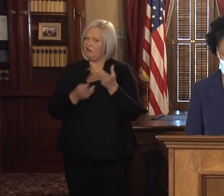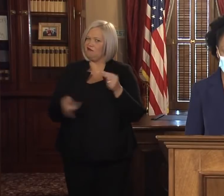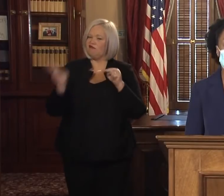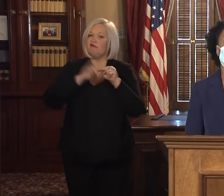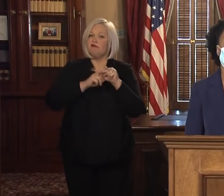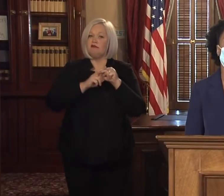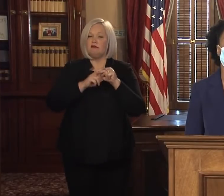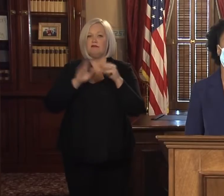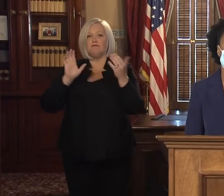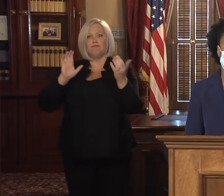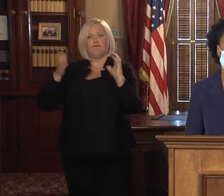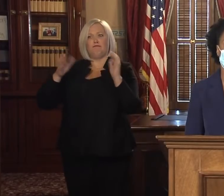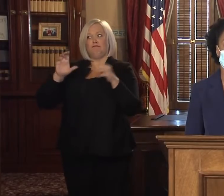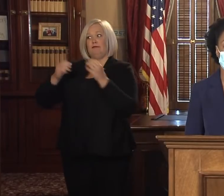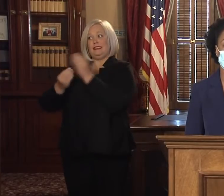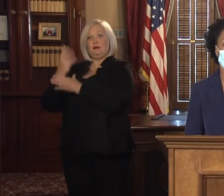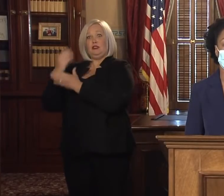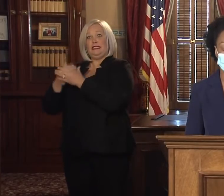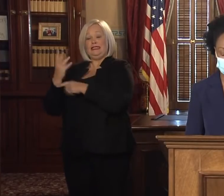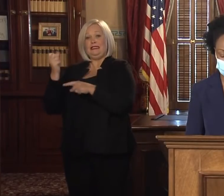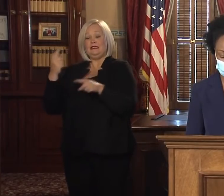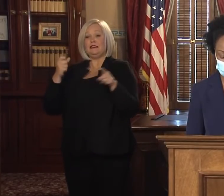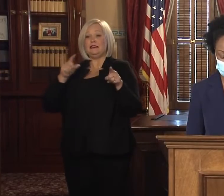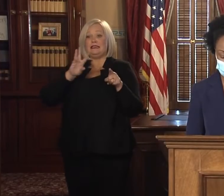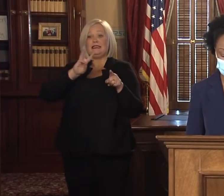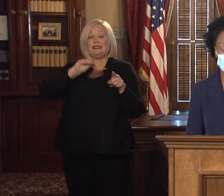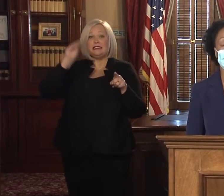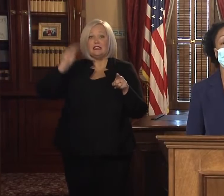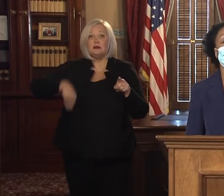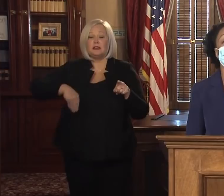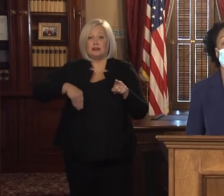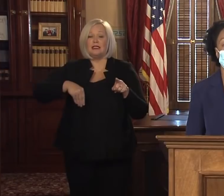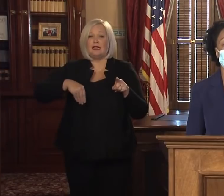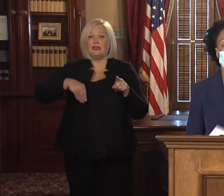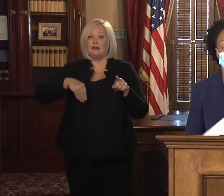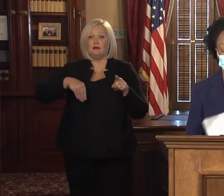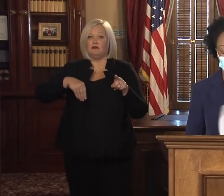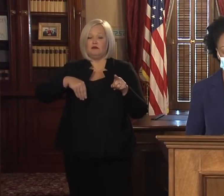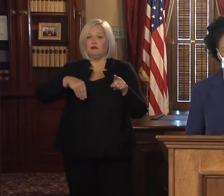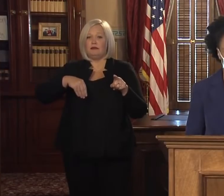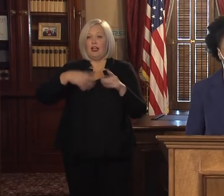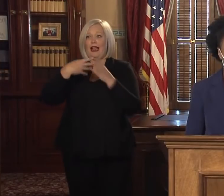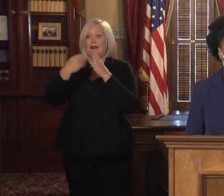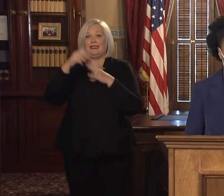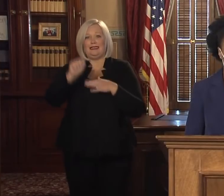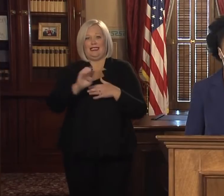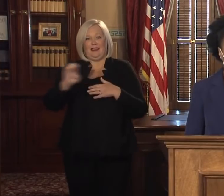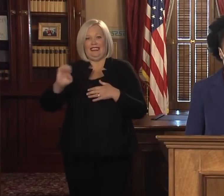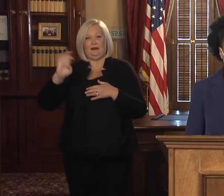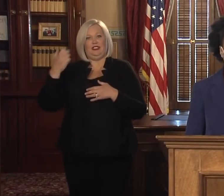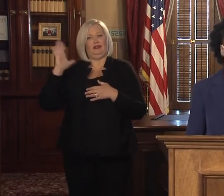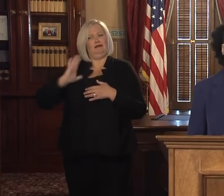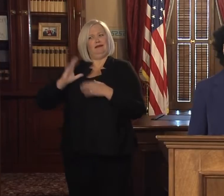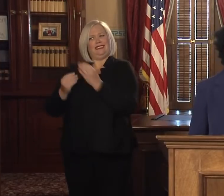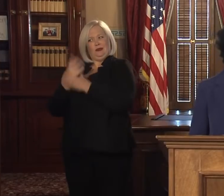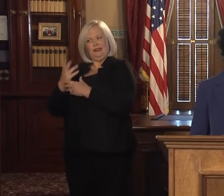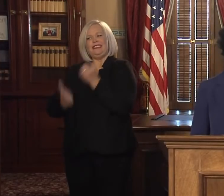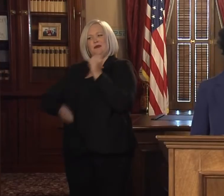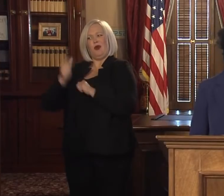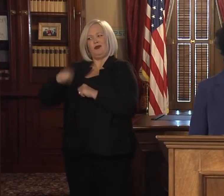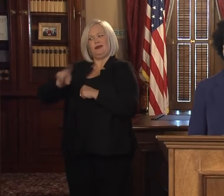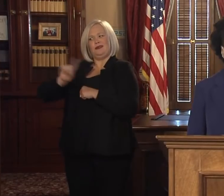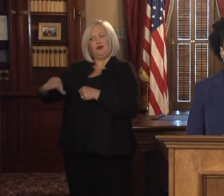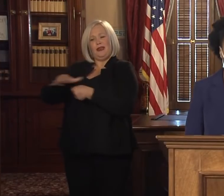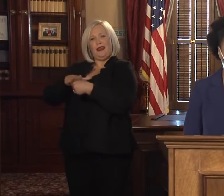spring, about 60% of COVID hospitalizations are occurring outside of Southeast Michigan. We're working